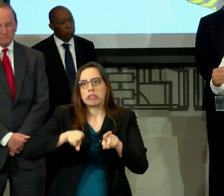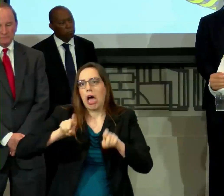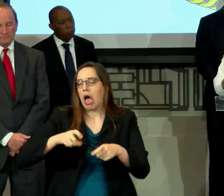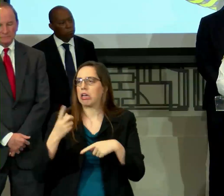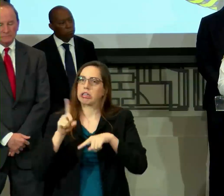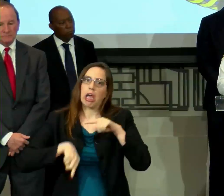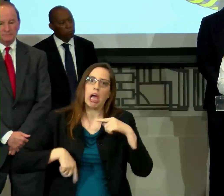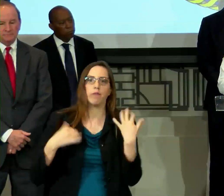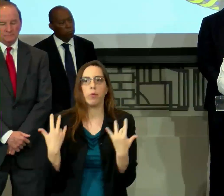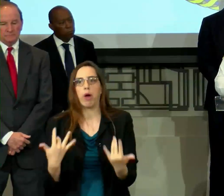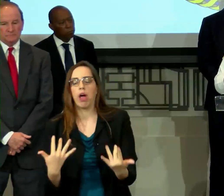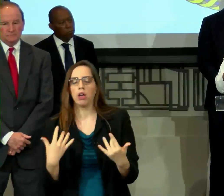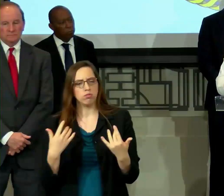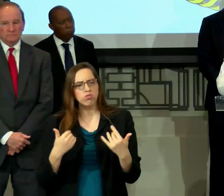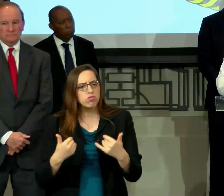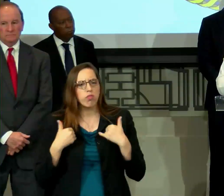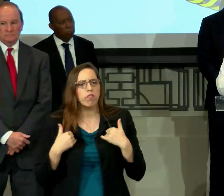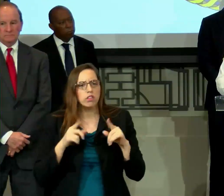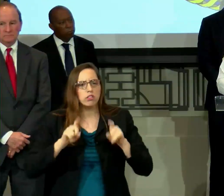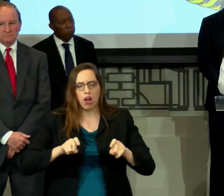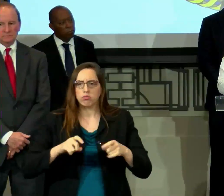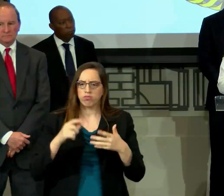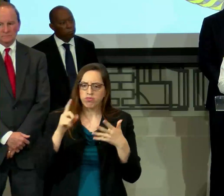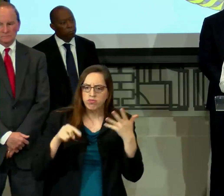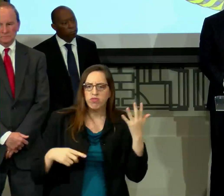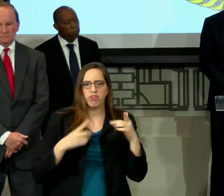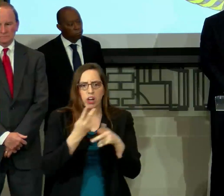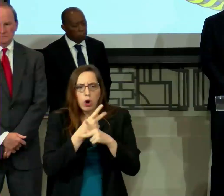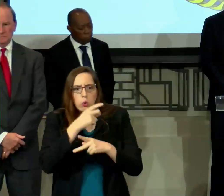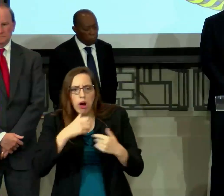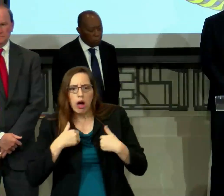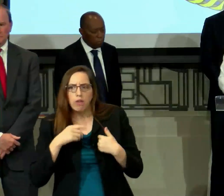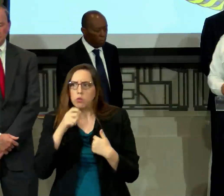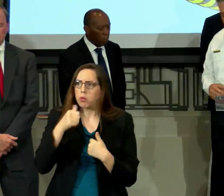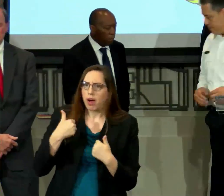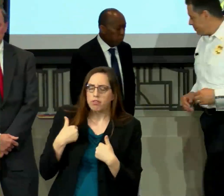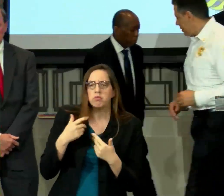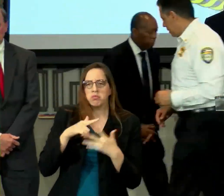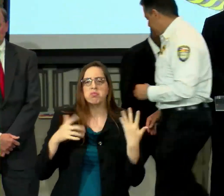to access the testing and getting those reports back. So, thank